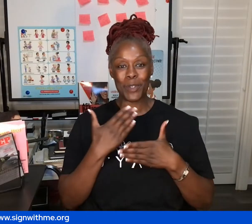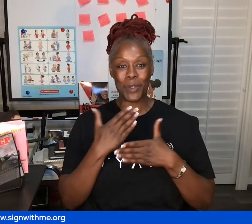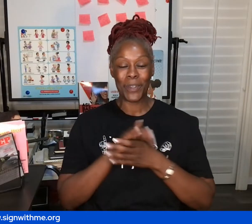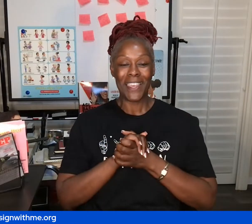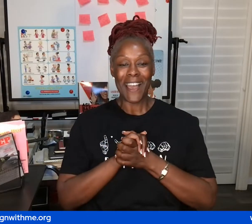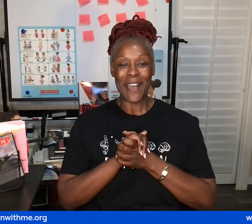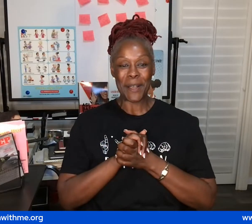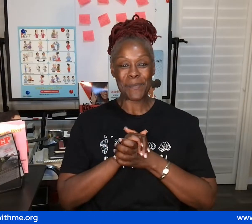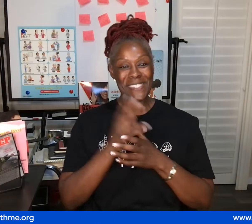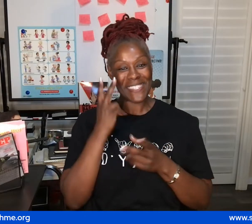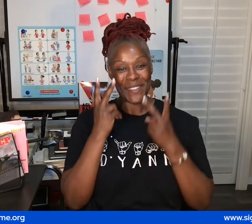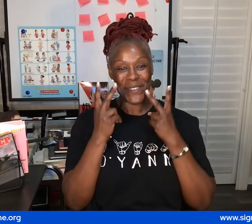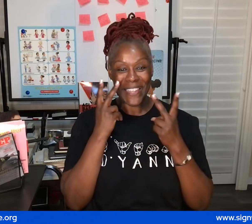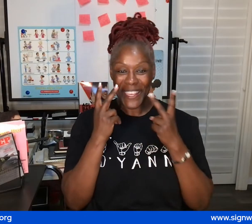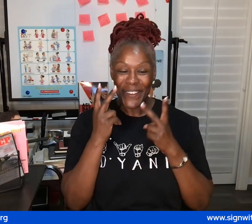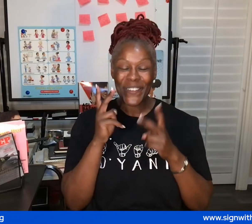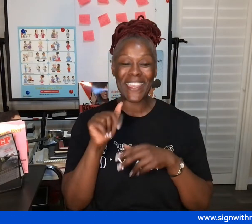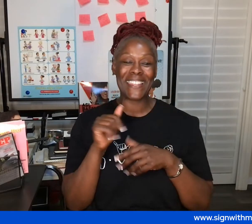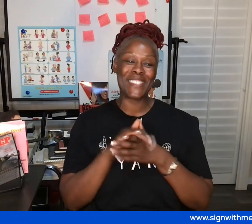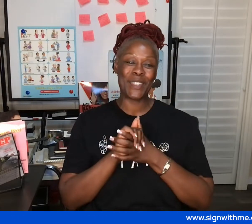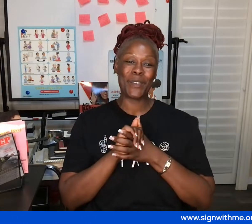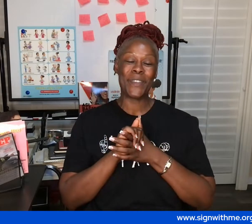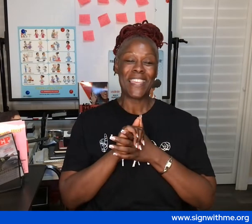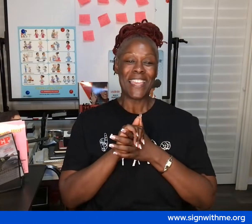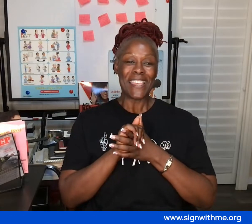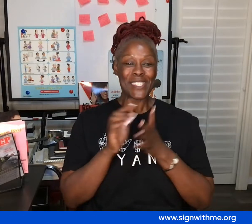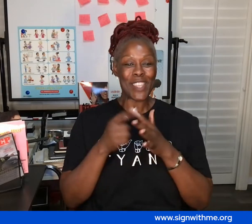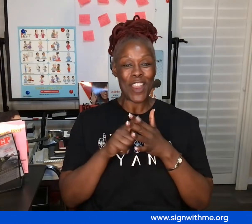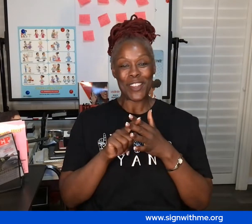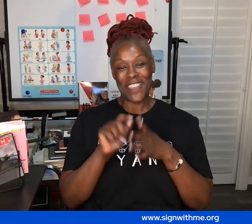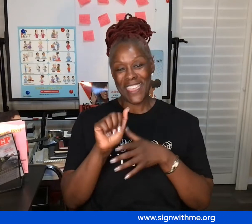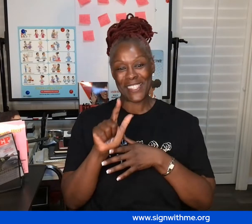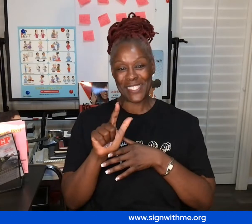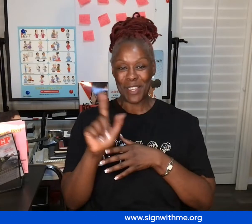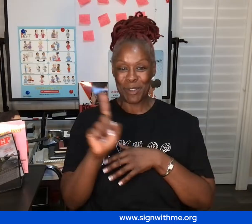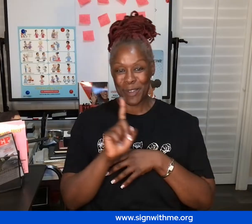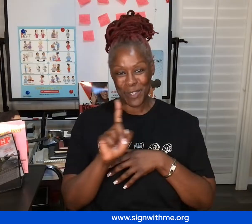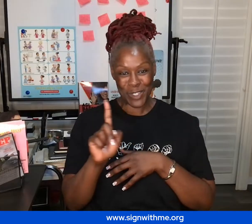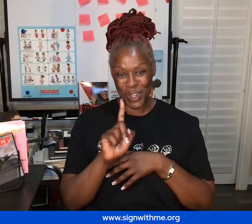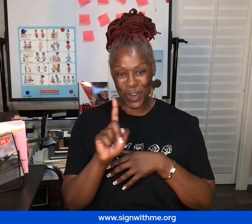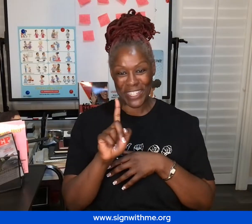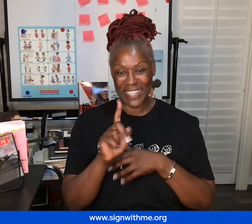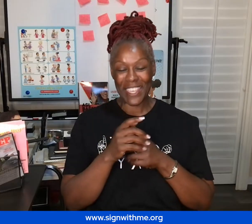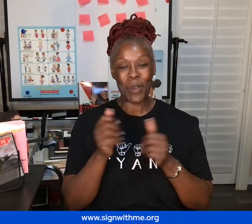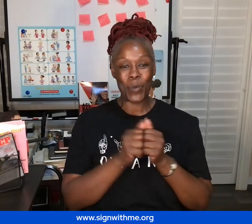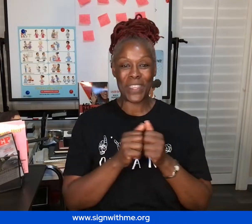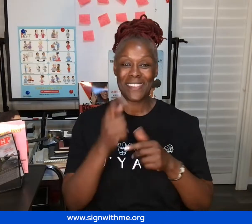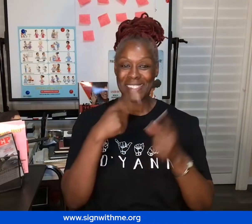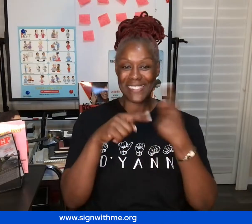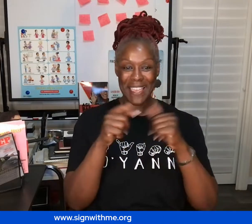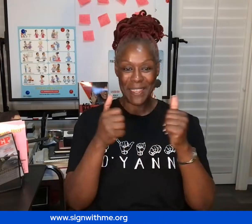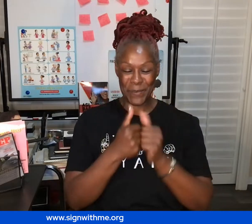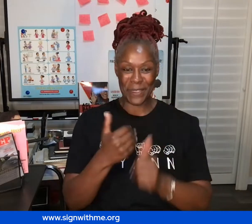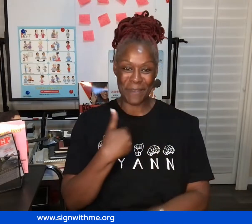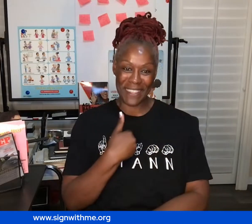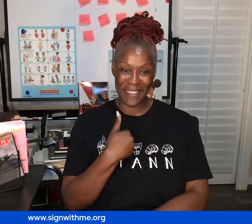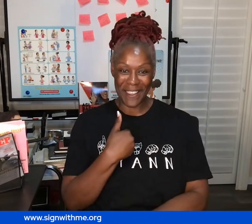to see you later and to start your ASL journey with Sign With Me. All